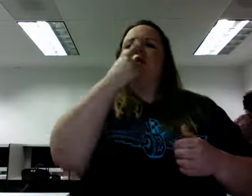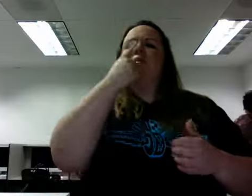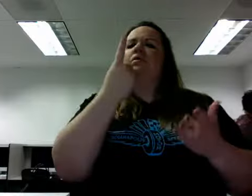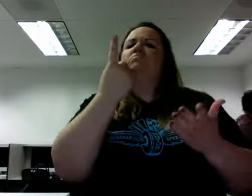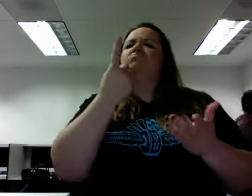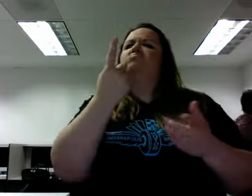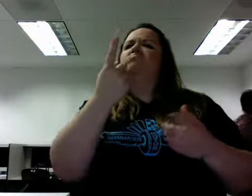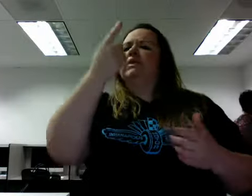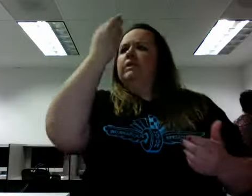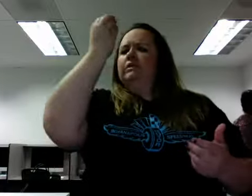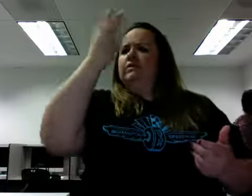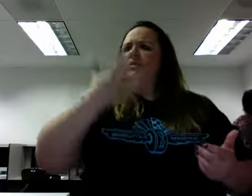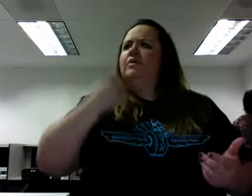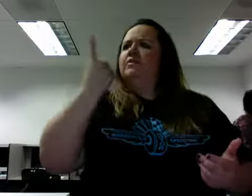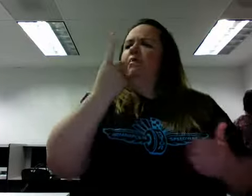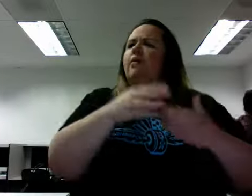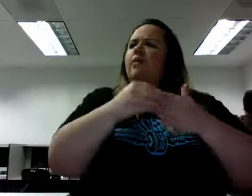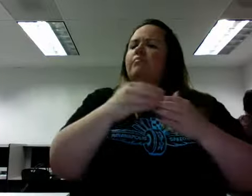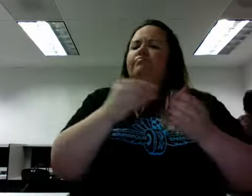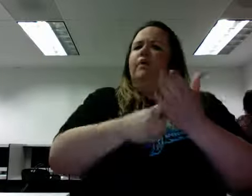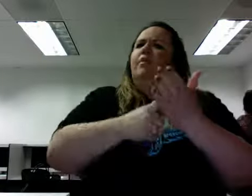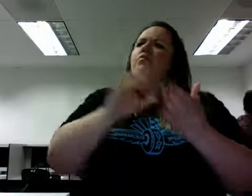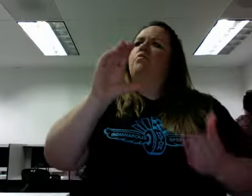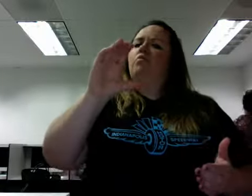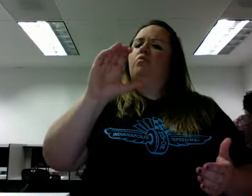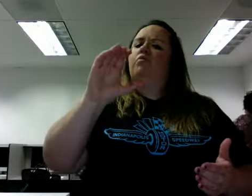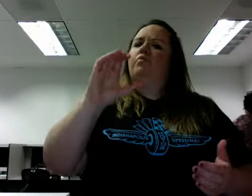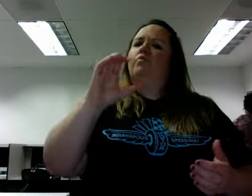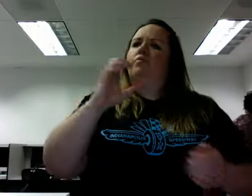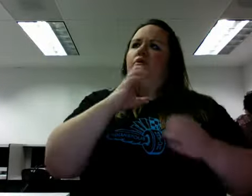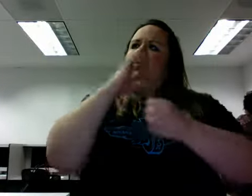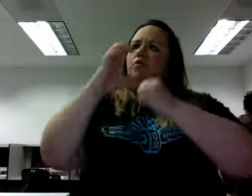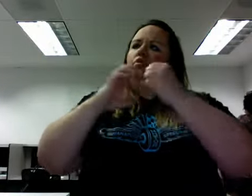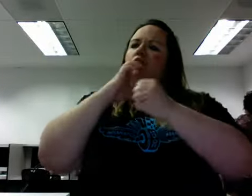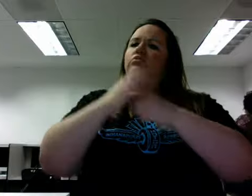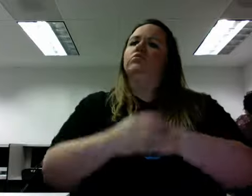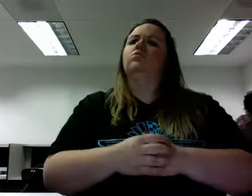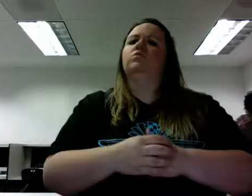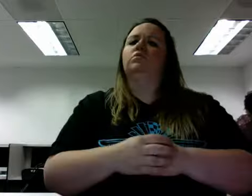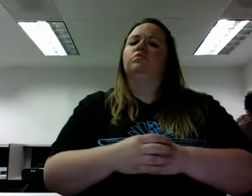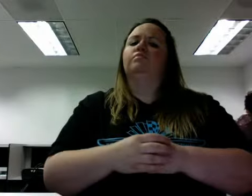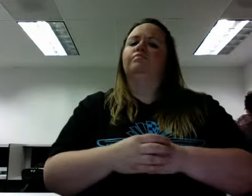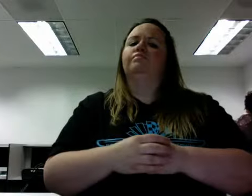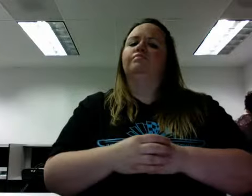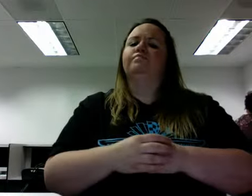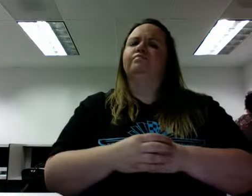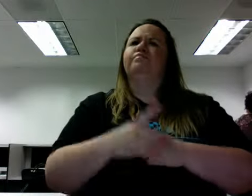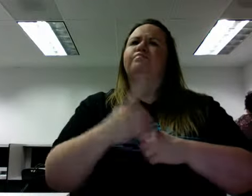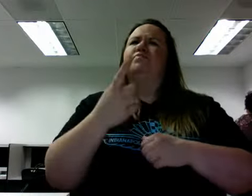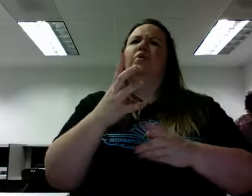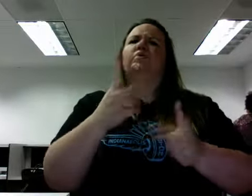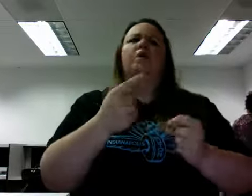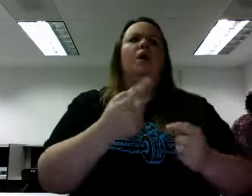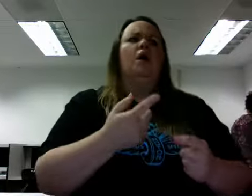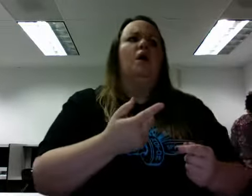Tell me something about cartilage. What do you know about cartilage now? Go. Okay, it's fine. Okay, she says it's bendable. Anything